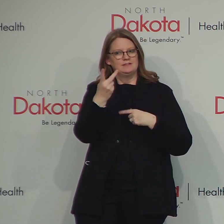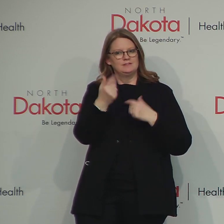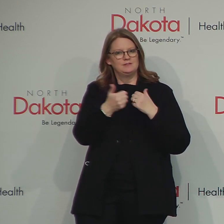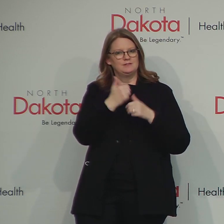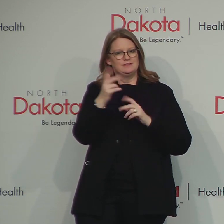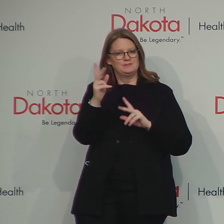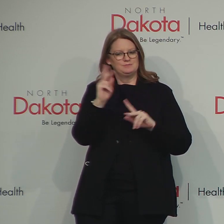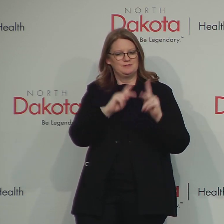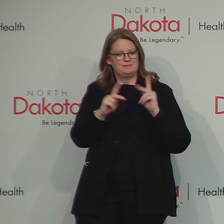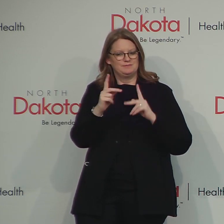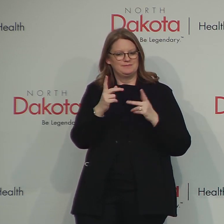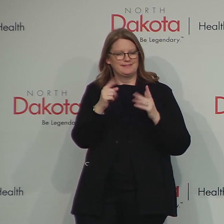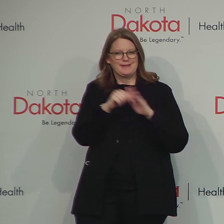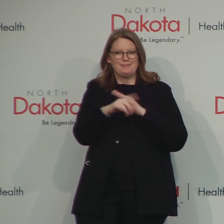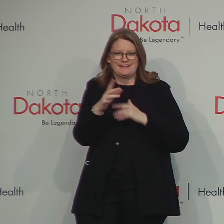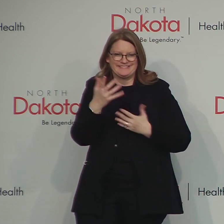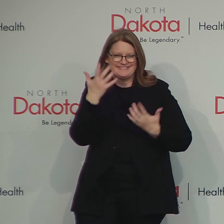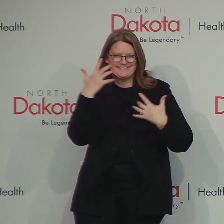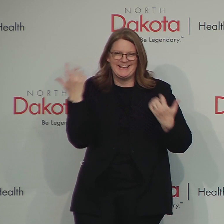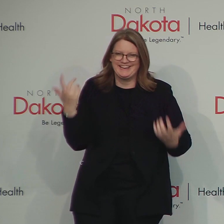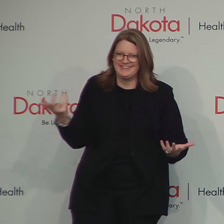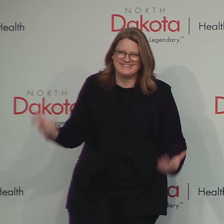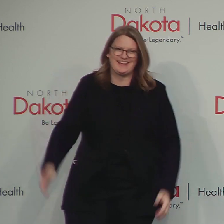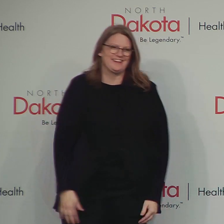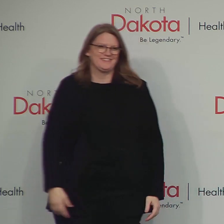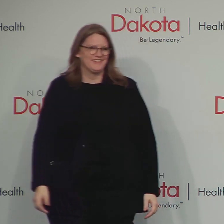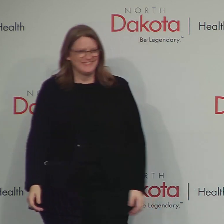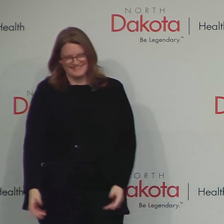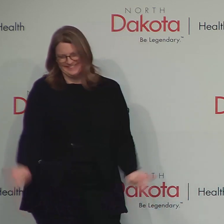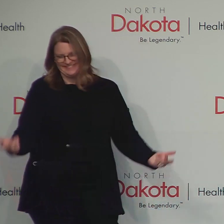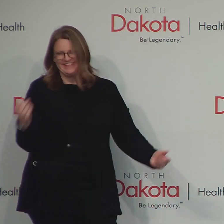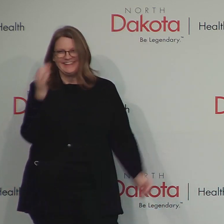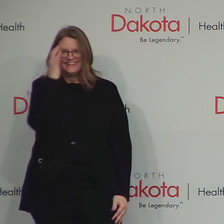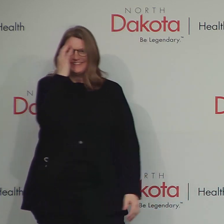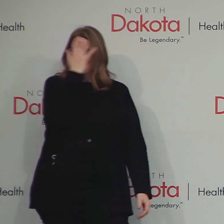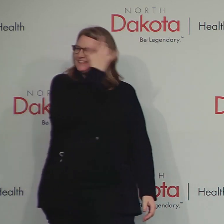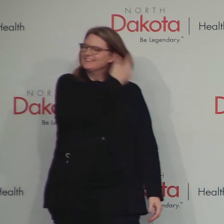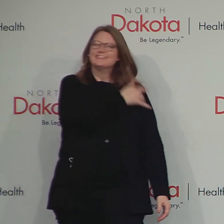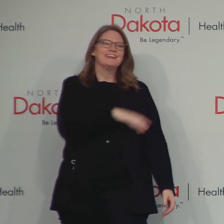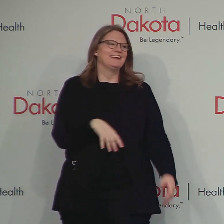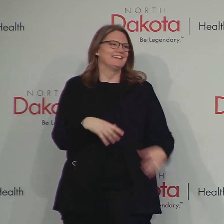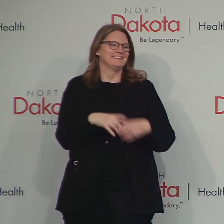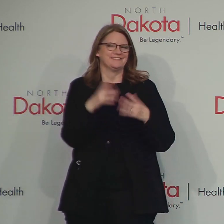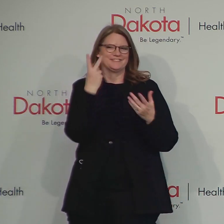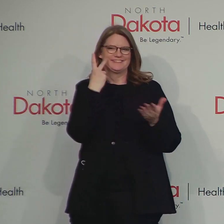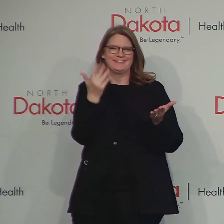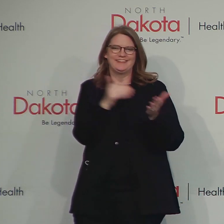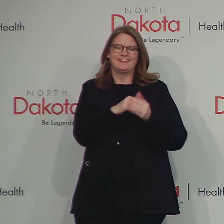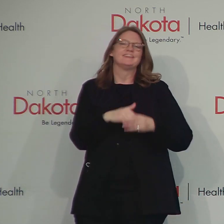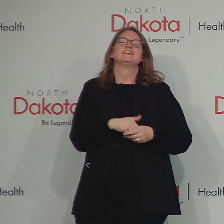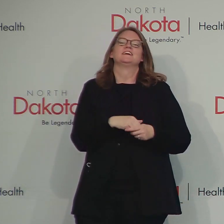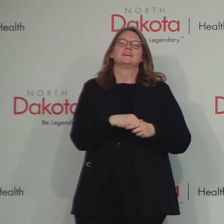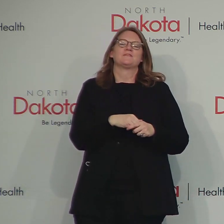were being killed by tigers in the U.S. So I wanted to see that again. But